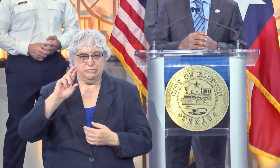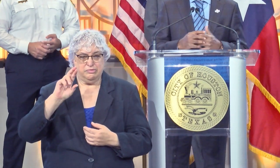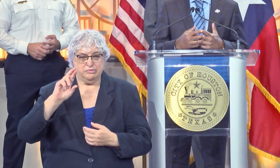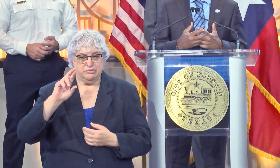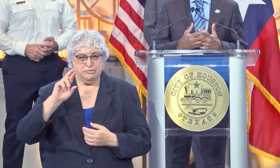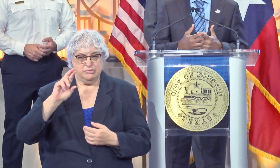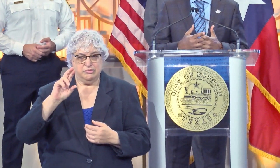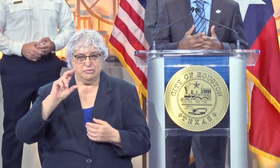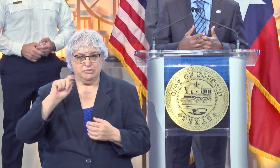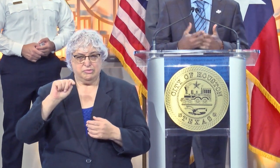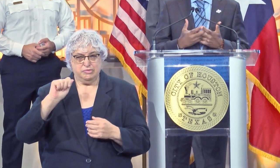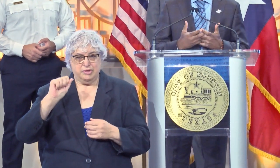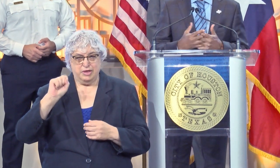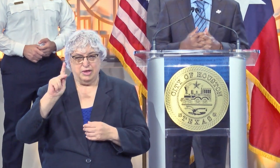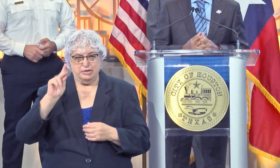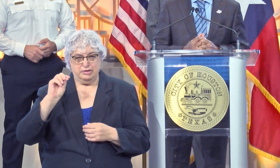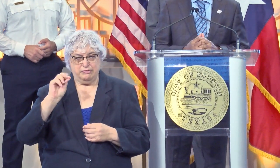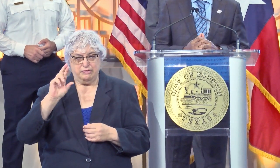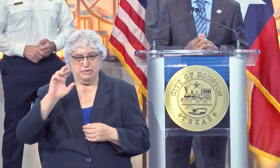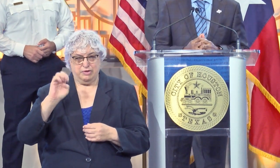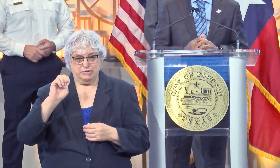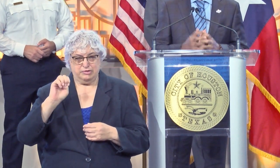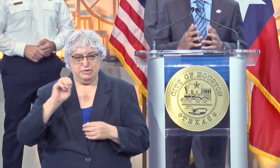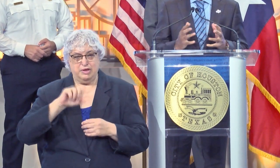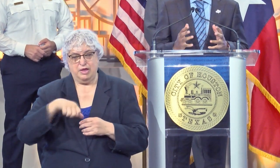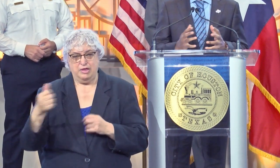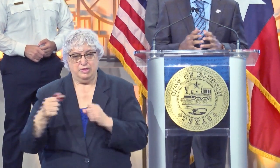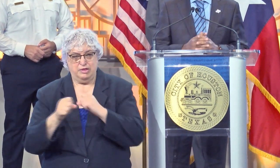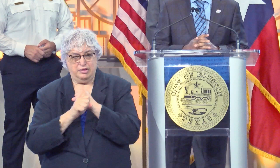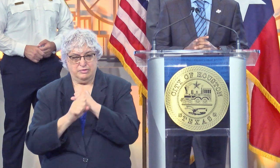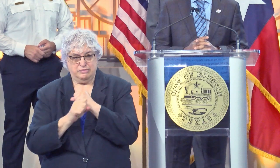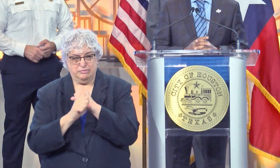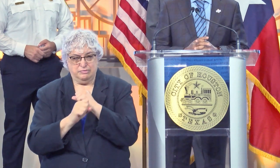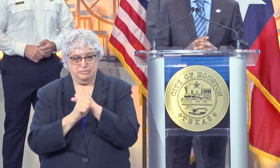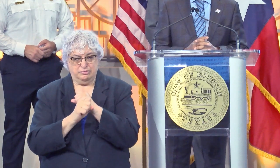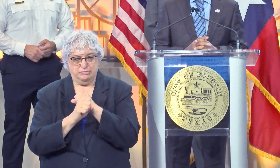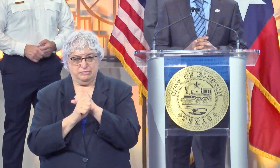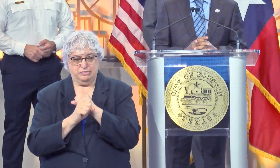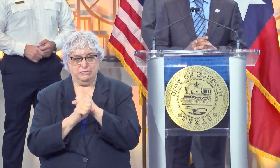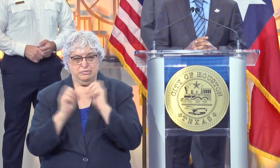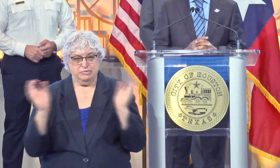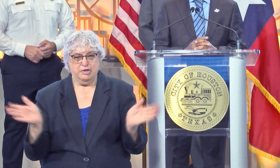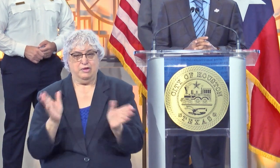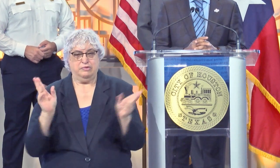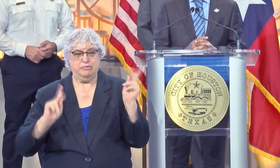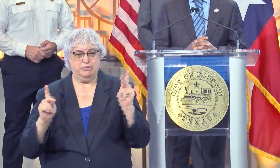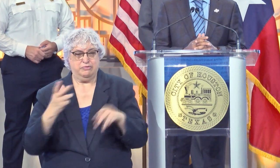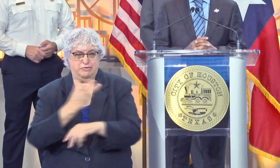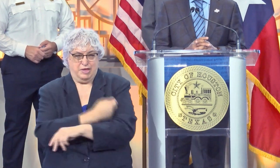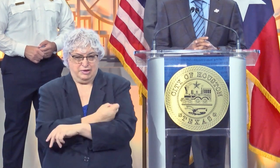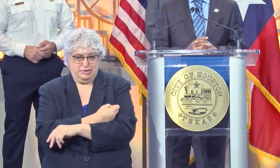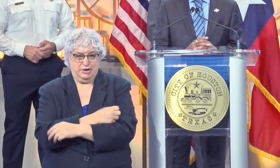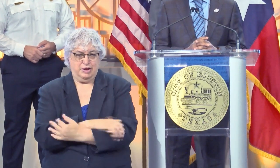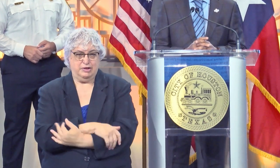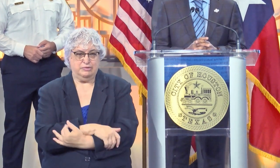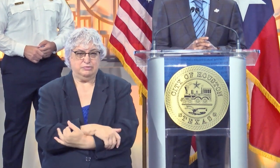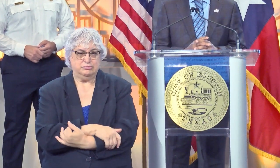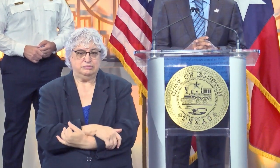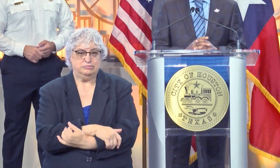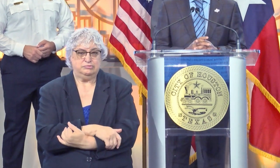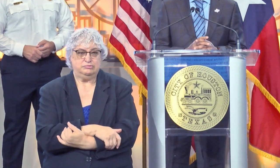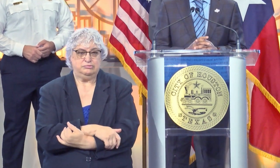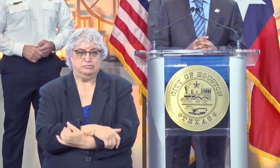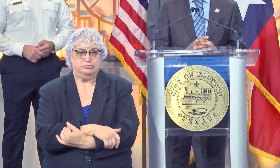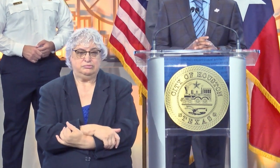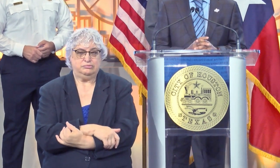together another advertisement media campaign to encourage people to get vaccinated. And